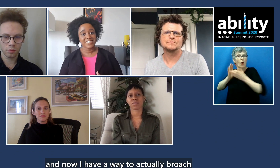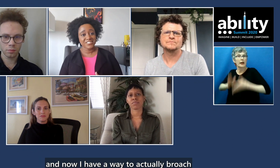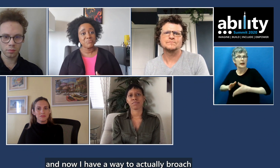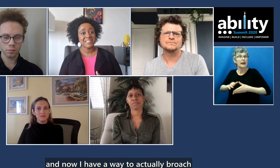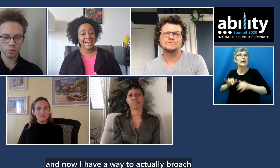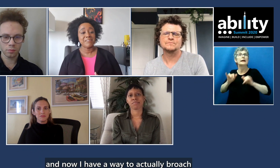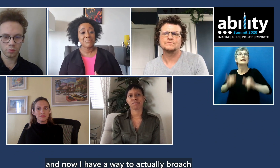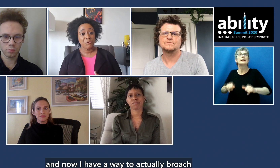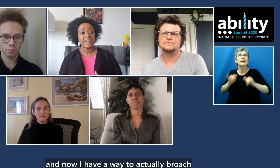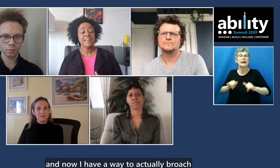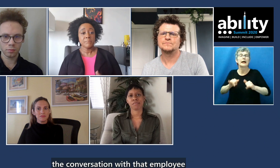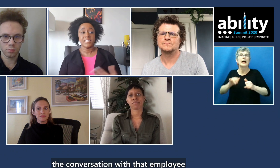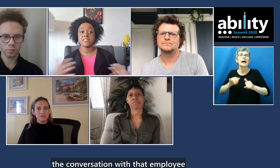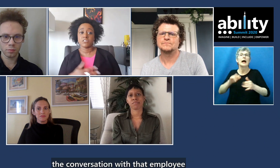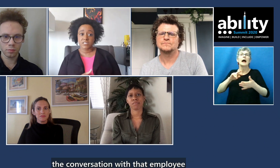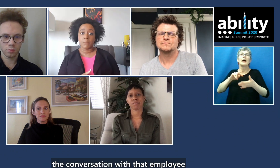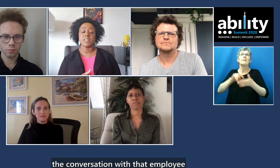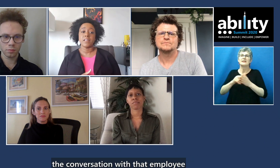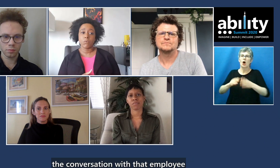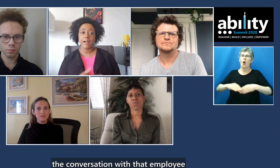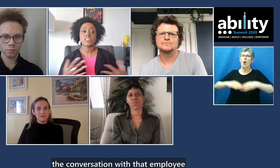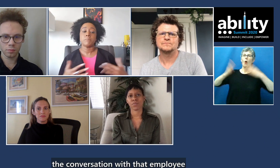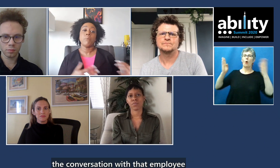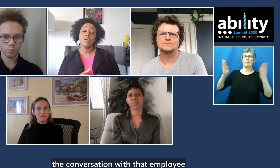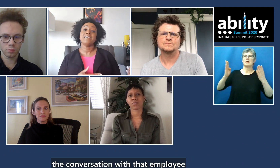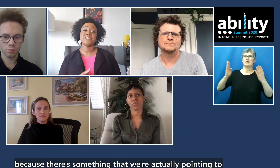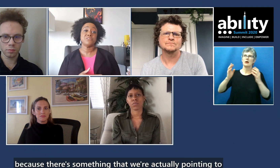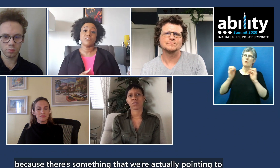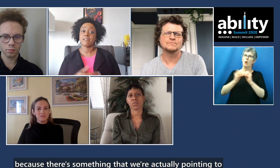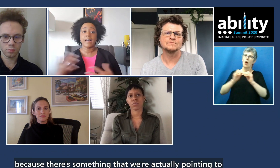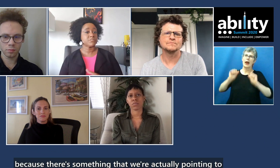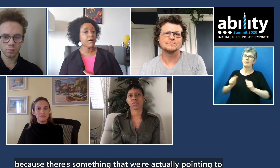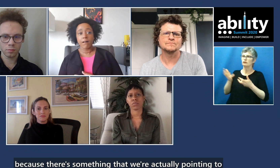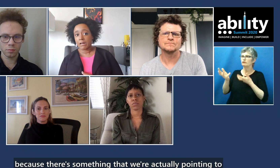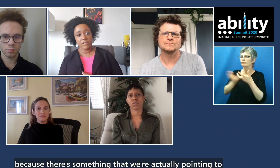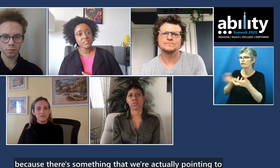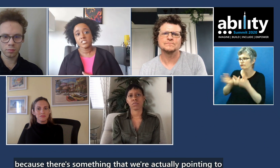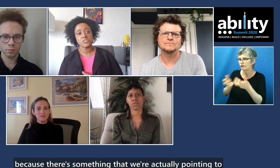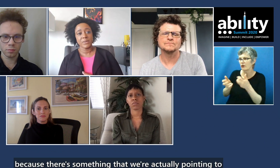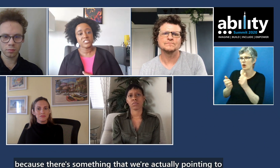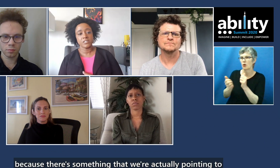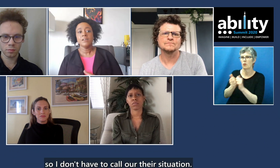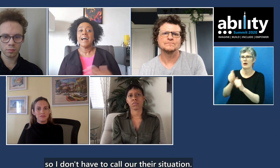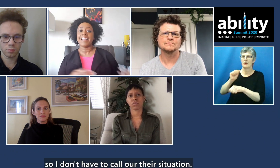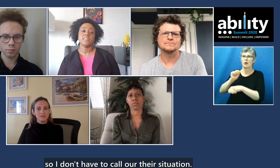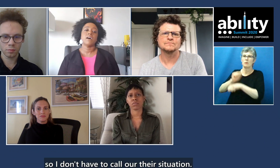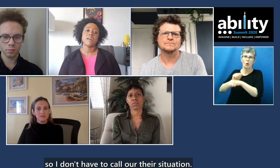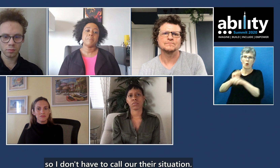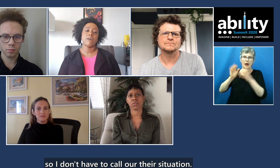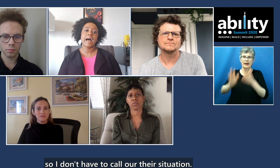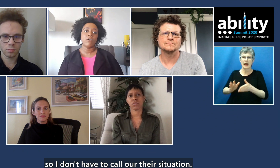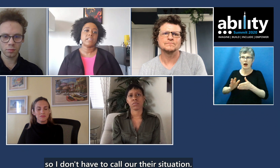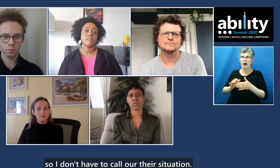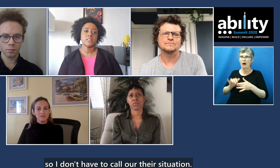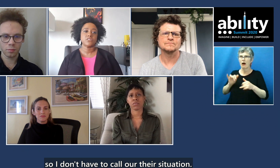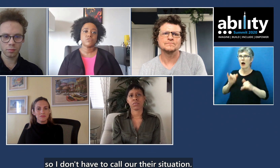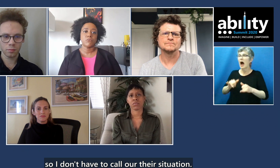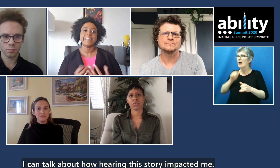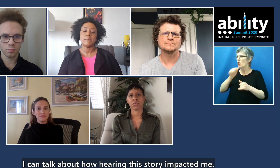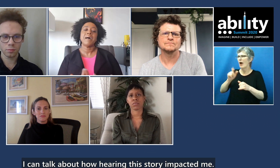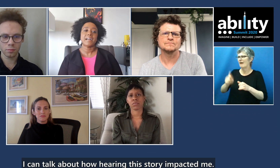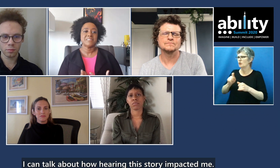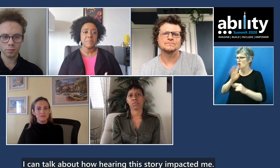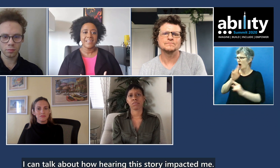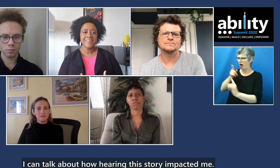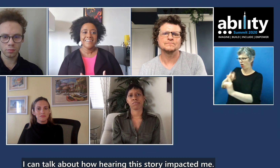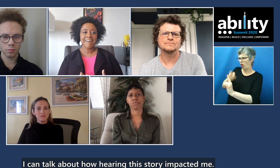the conversation with that employee because there's something that we're actually pointing to. So I don't have to call out their situation. I can talk about how hearing the